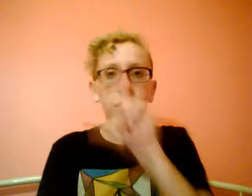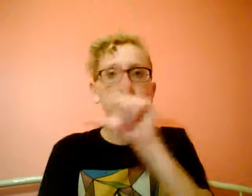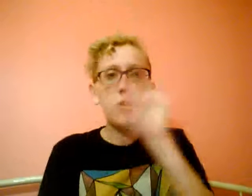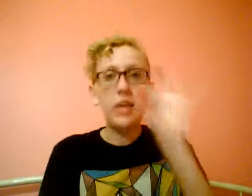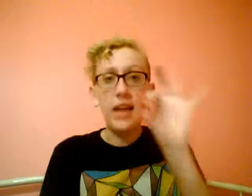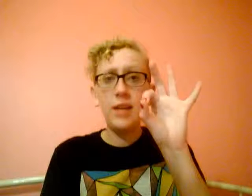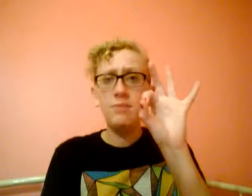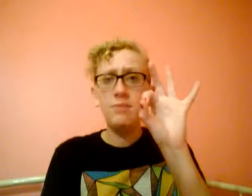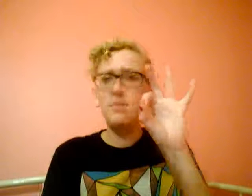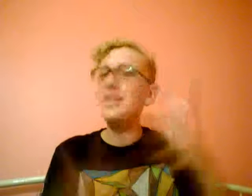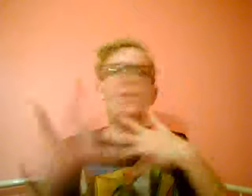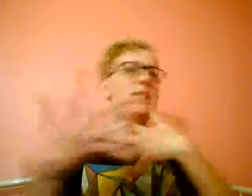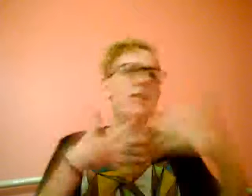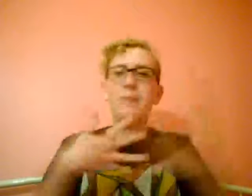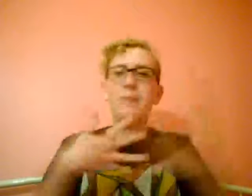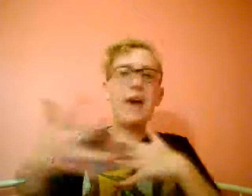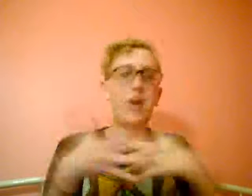Number 29. Doesn't matter.